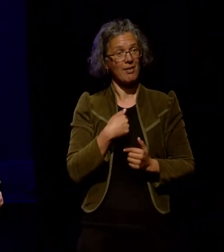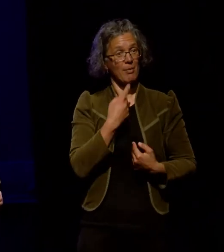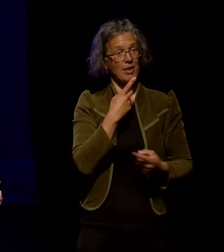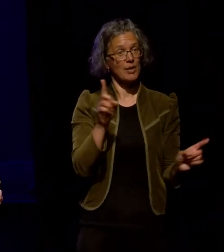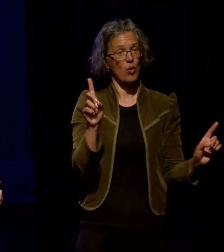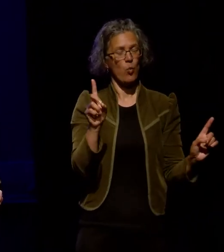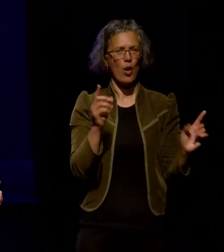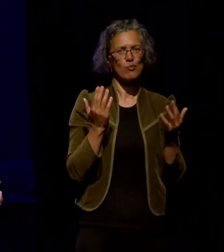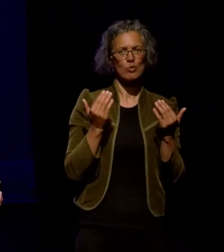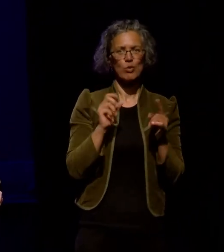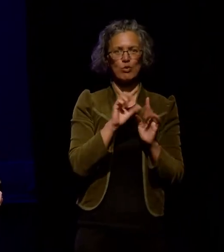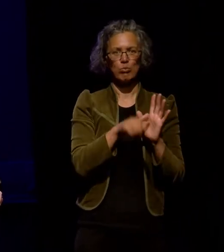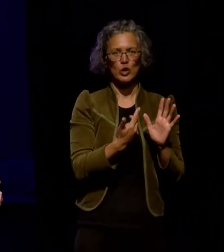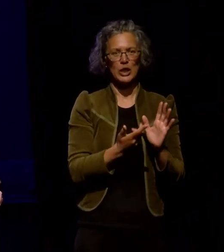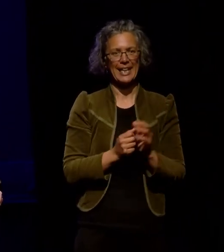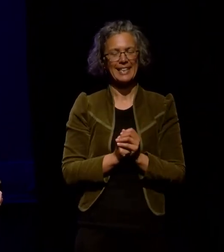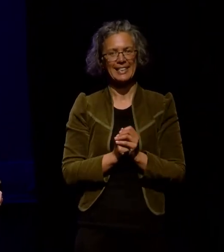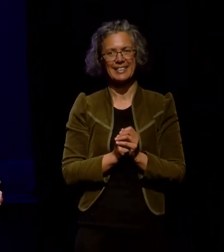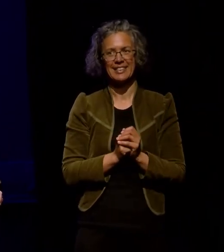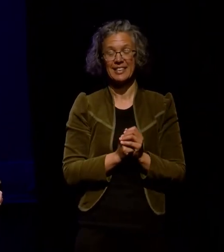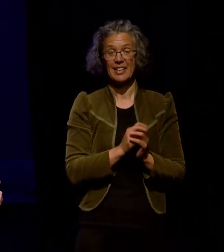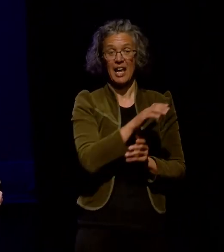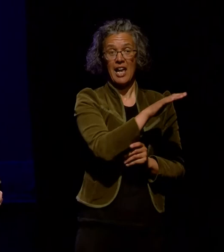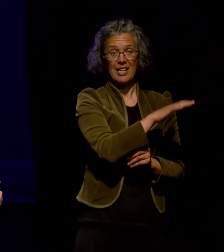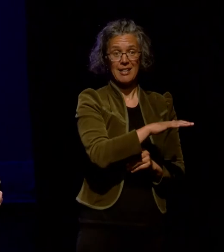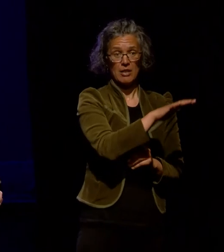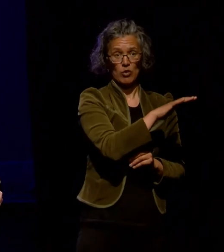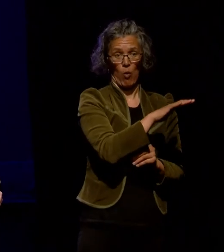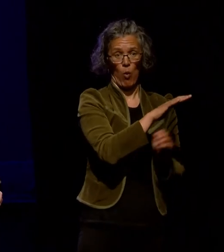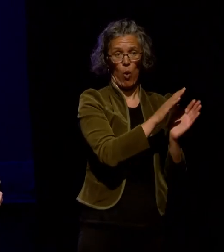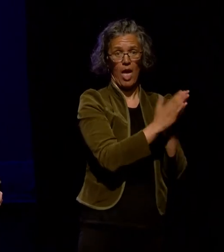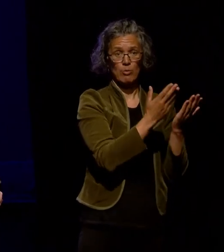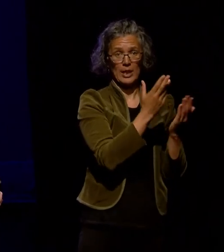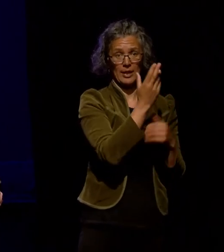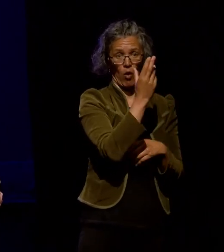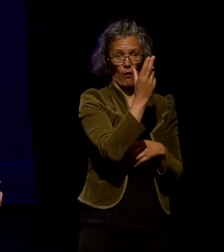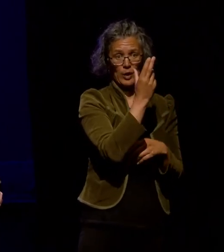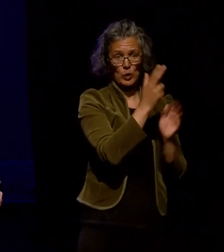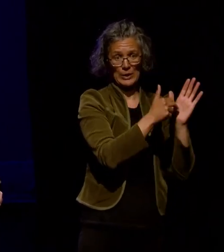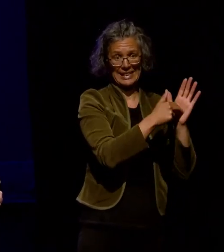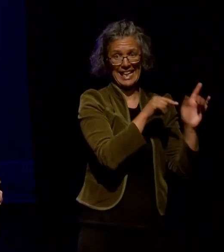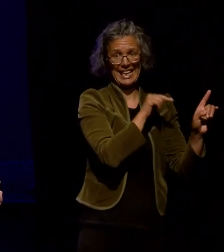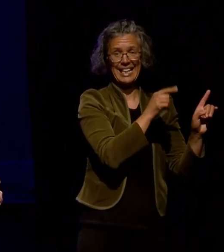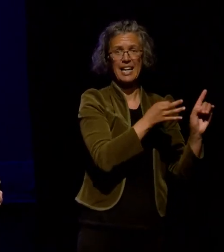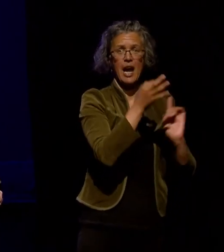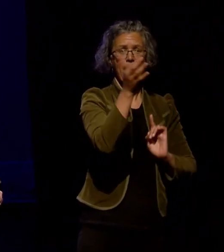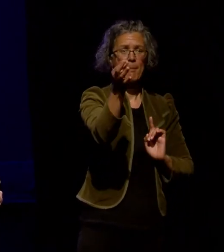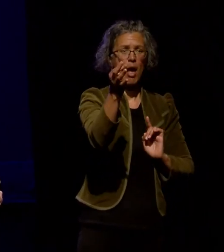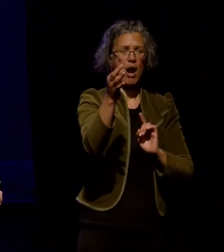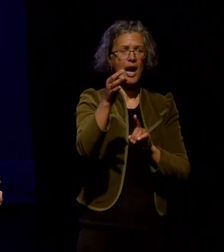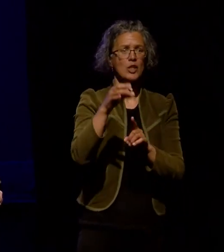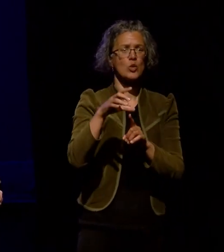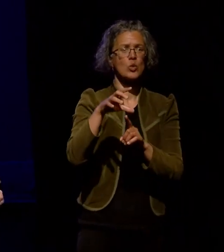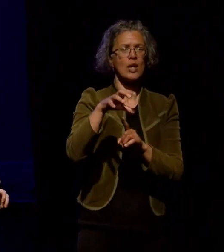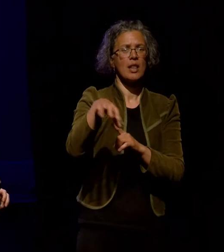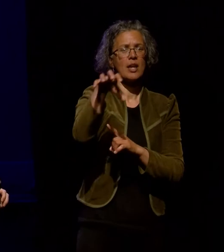Earlier this year, the National Library of New Zealand, for which the Alexander Turnbull Library is a part of, was successful with its grant application to the Department of Foreign